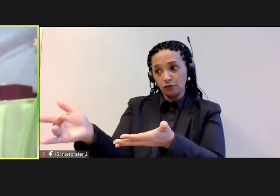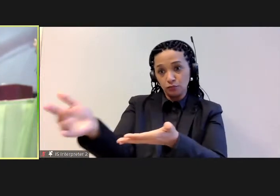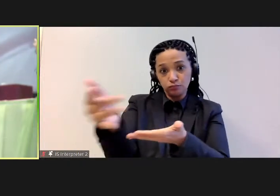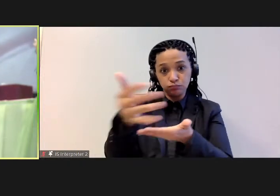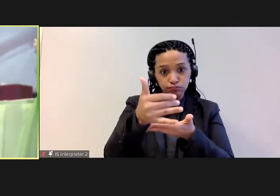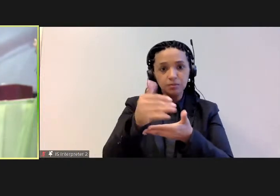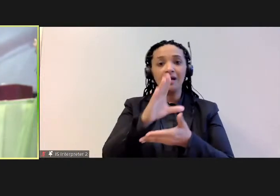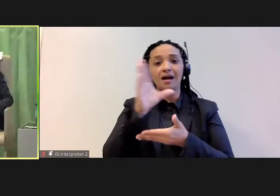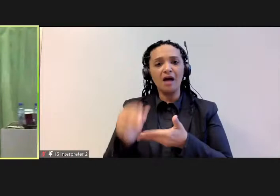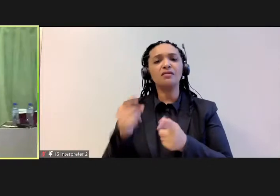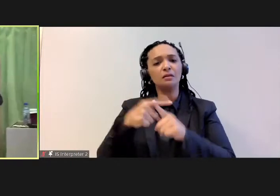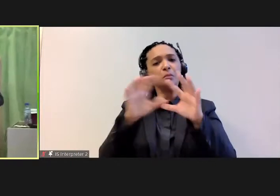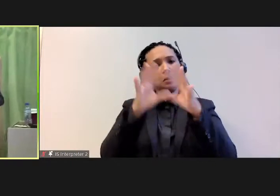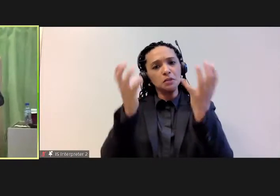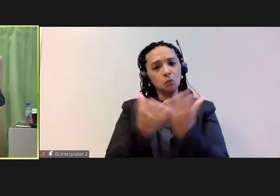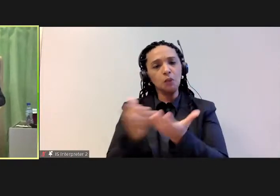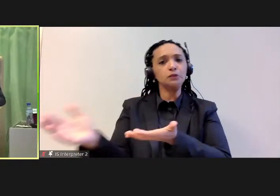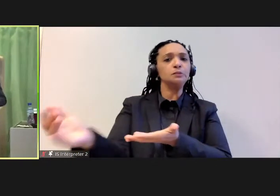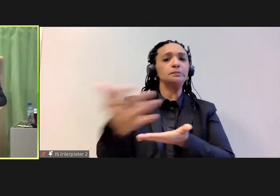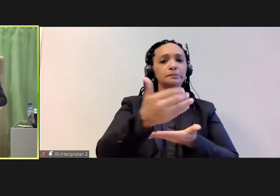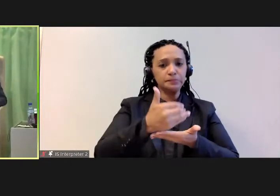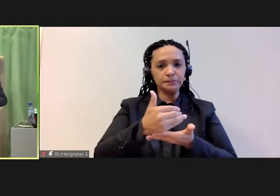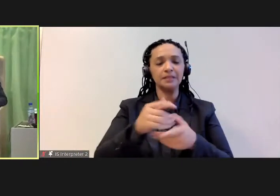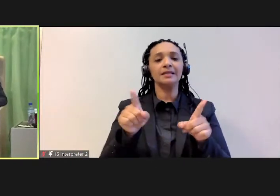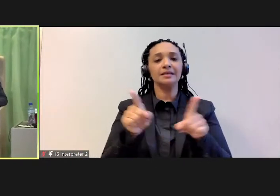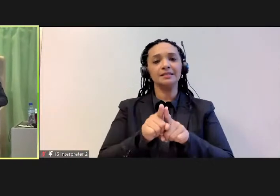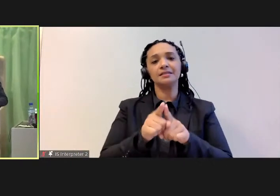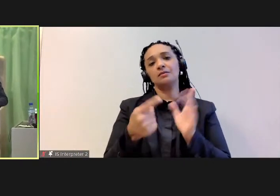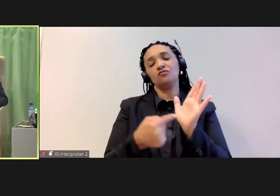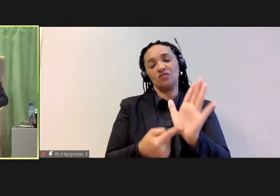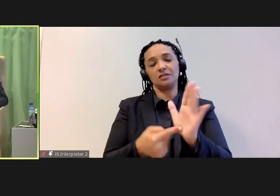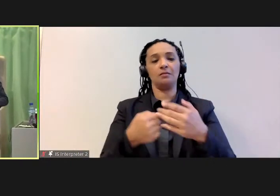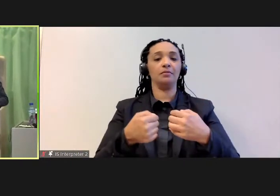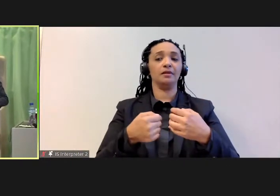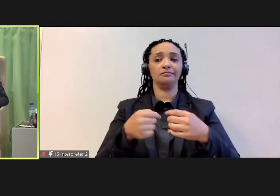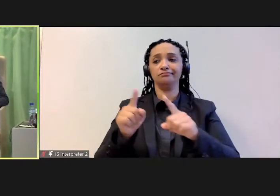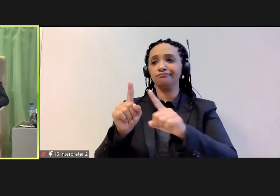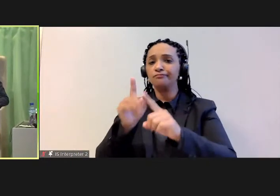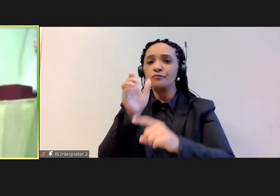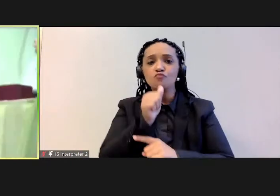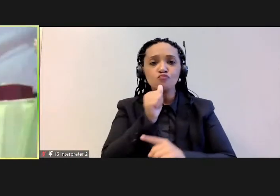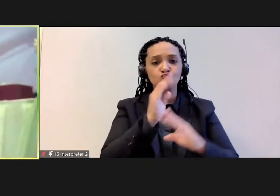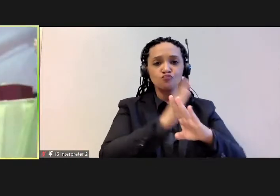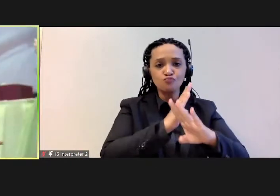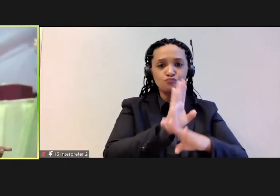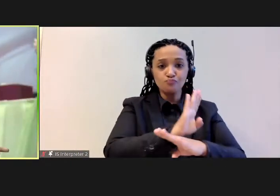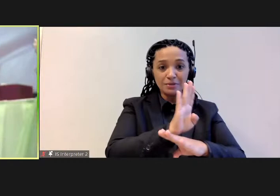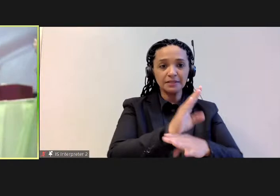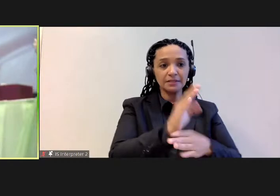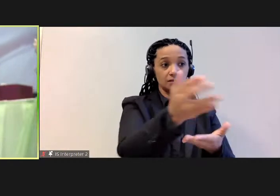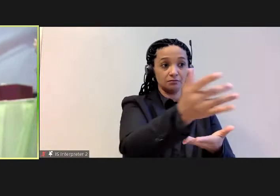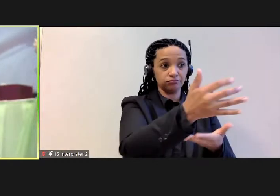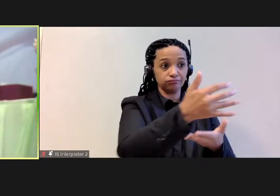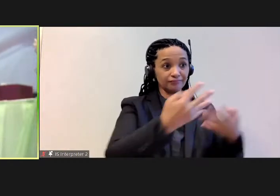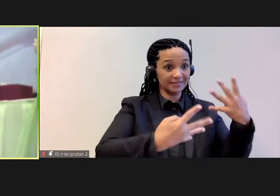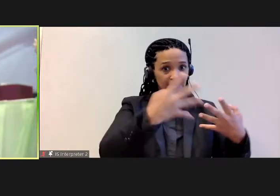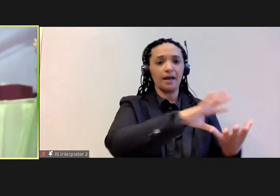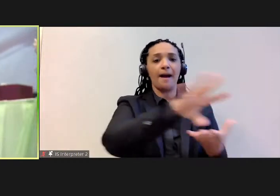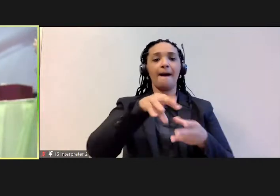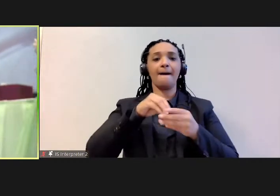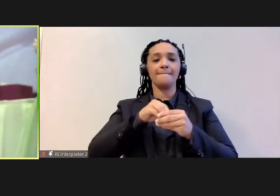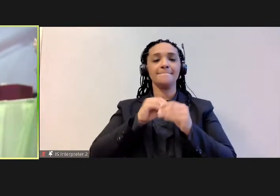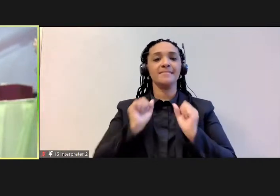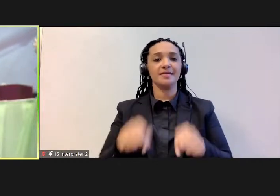but also data that is coming from the private sector, entities. And again, there've been a lot of, mentioning about